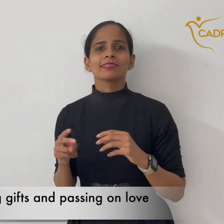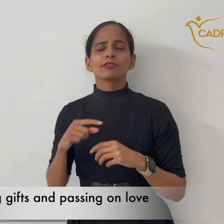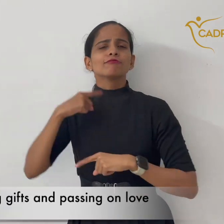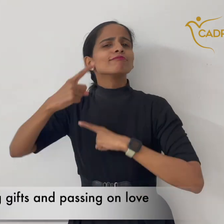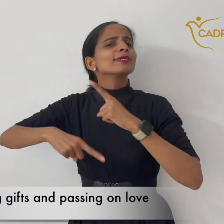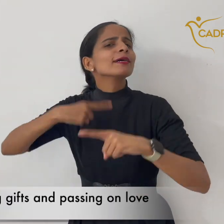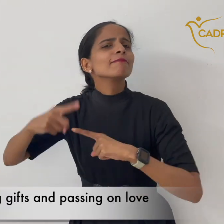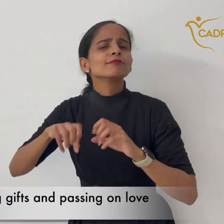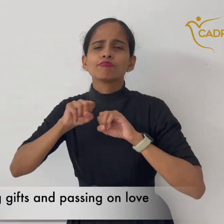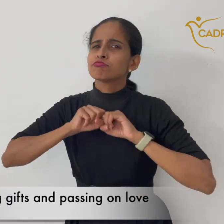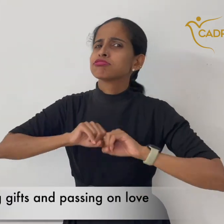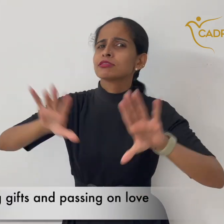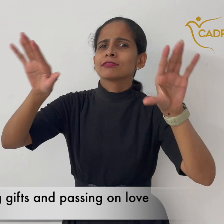on love.